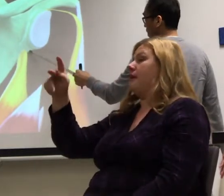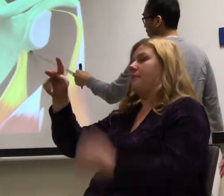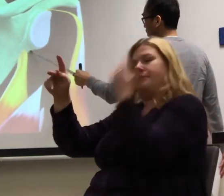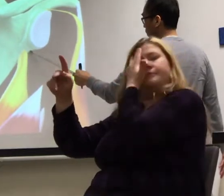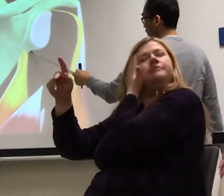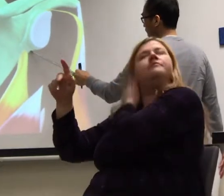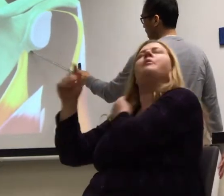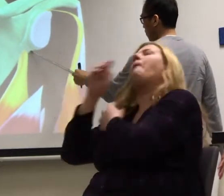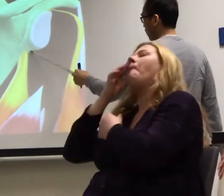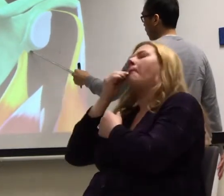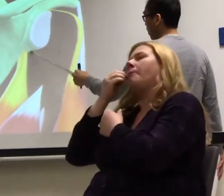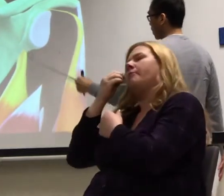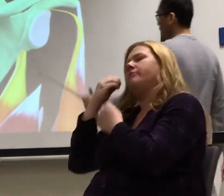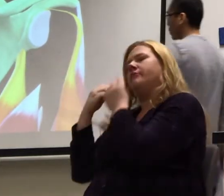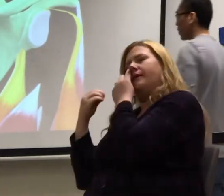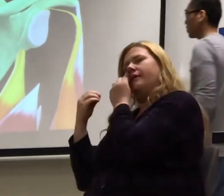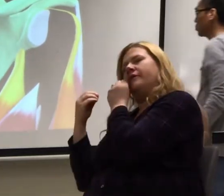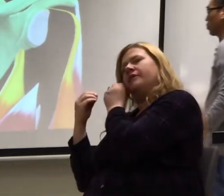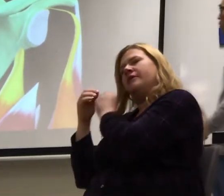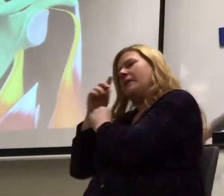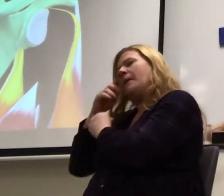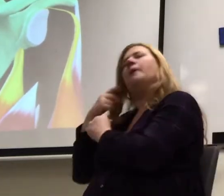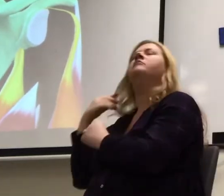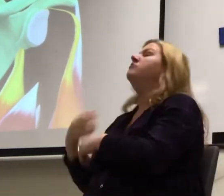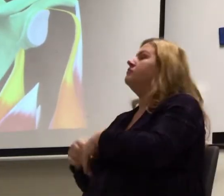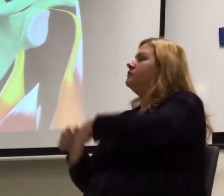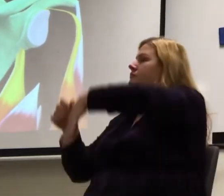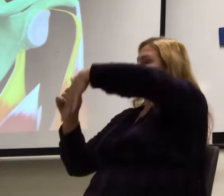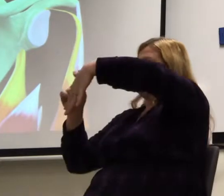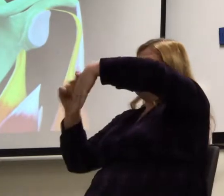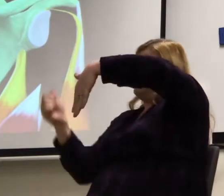bump there called the infraglenoid tubercle.